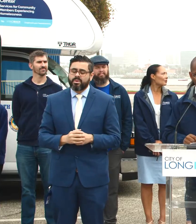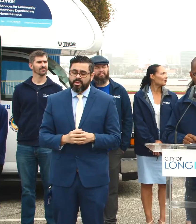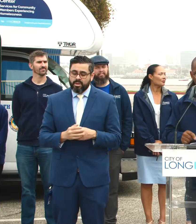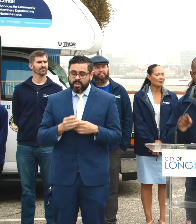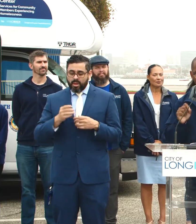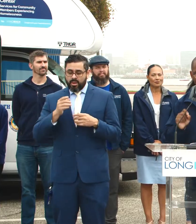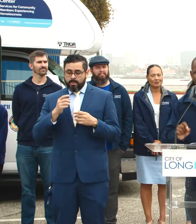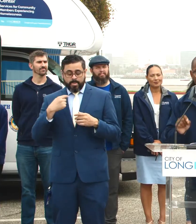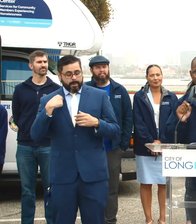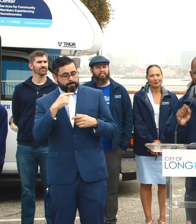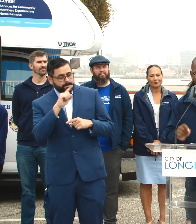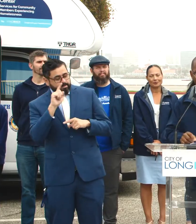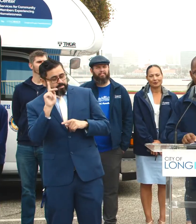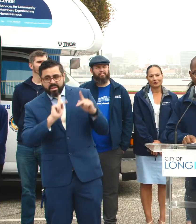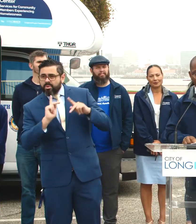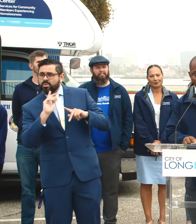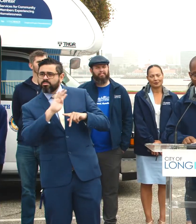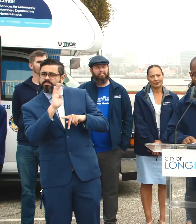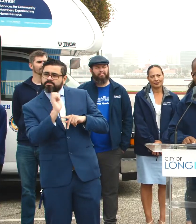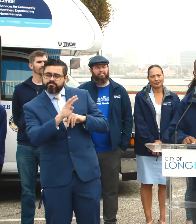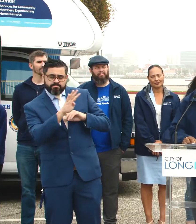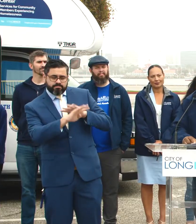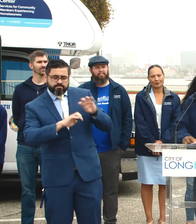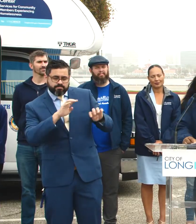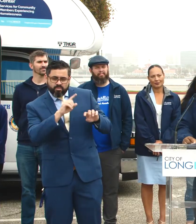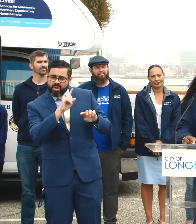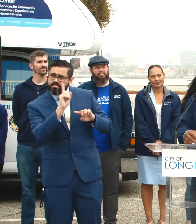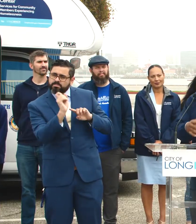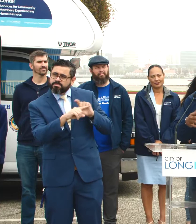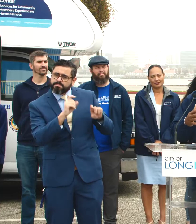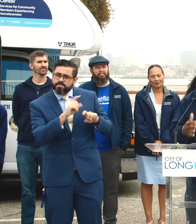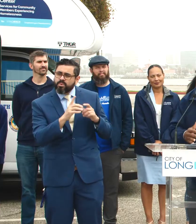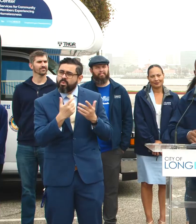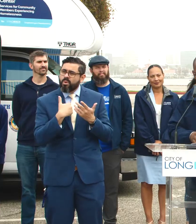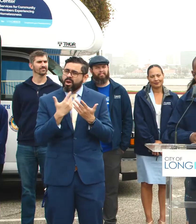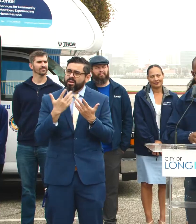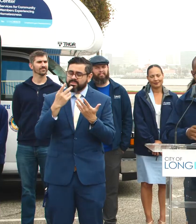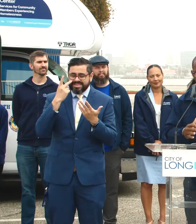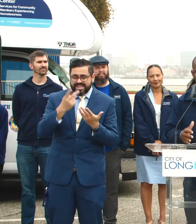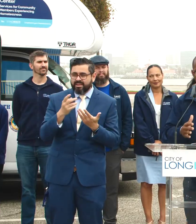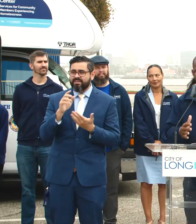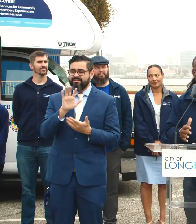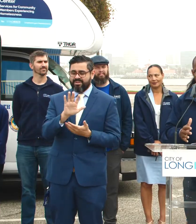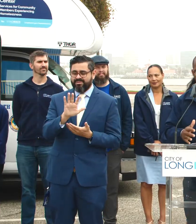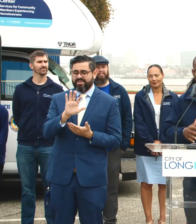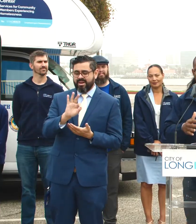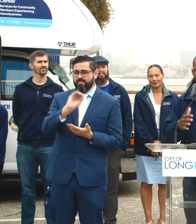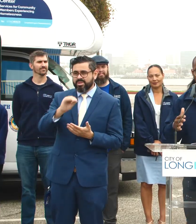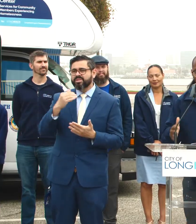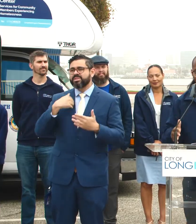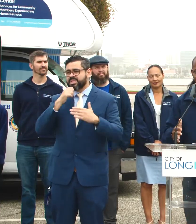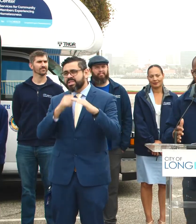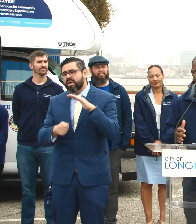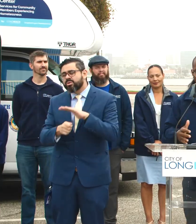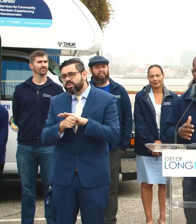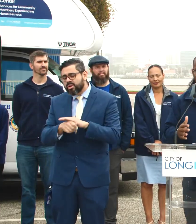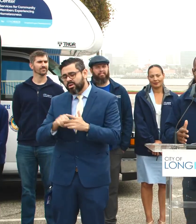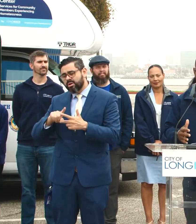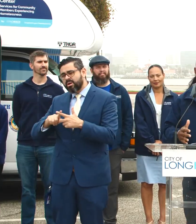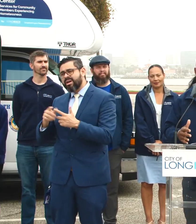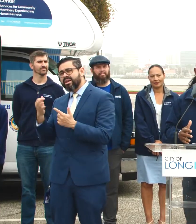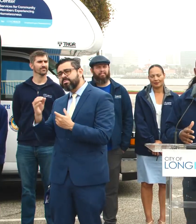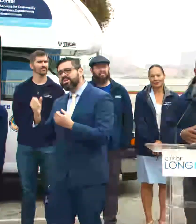surveyed experiencing first-time homelessness, 59% are sheltered, 18% are living in a vehicle,